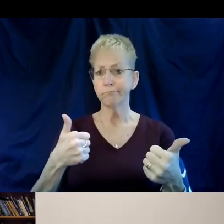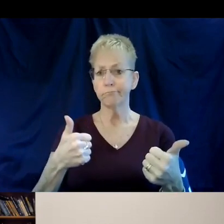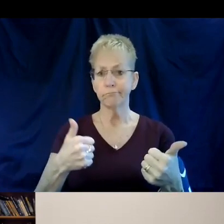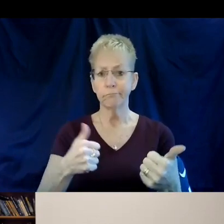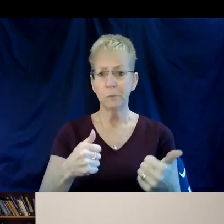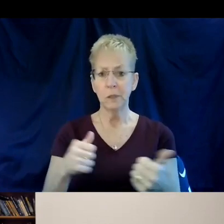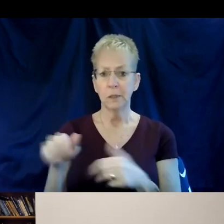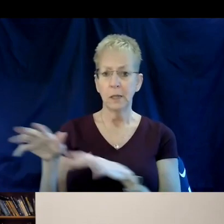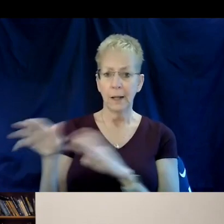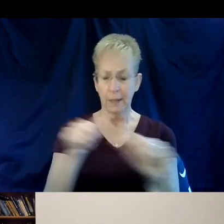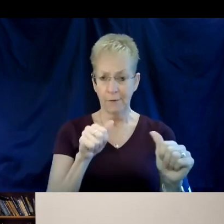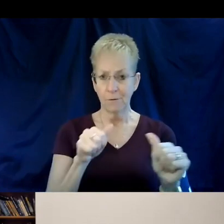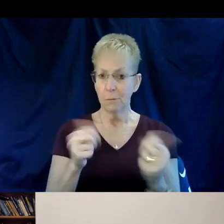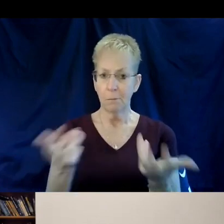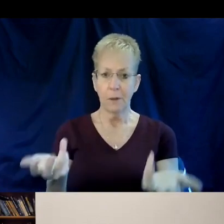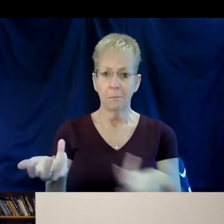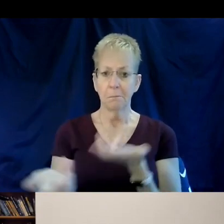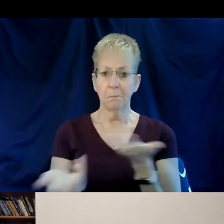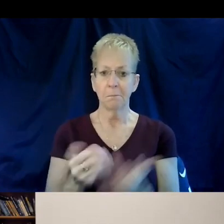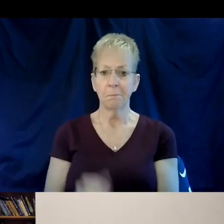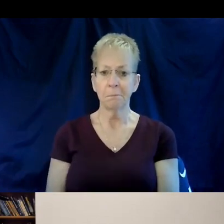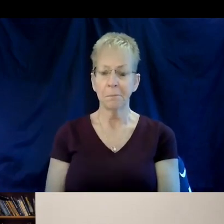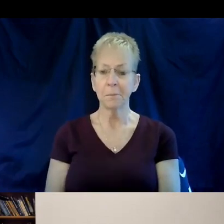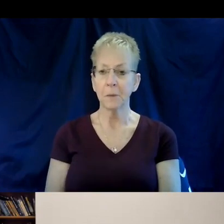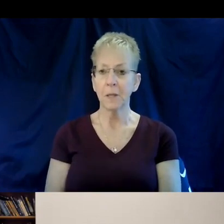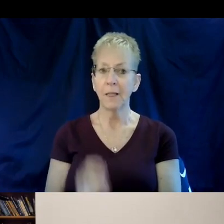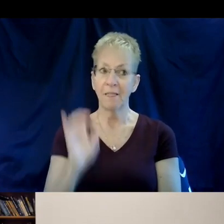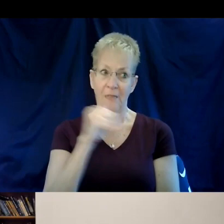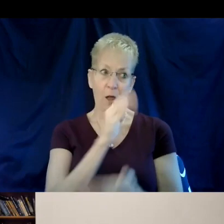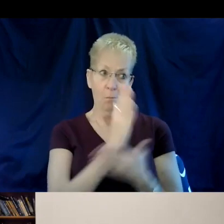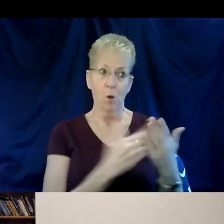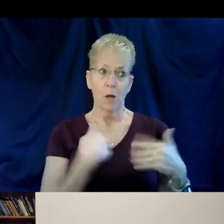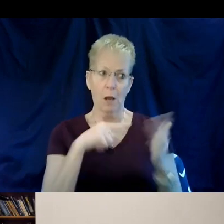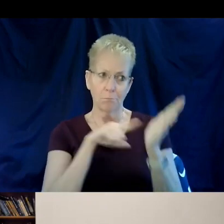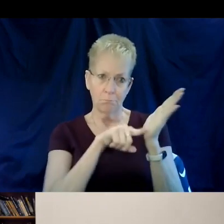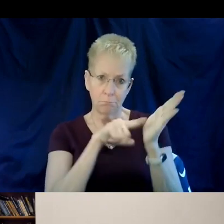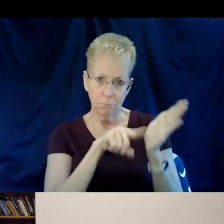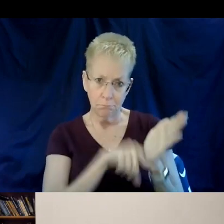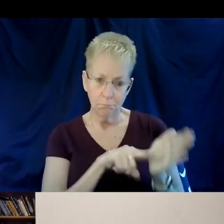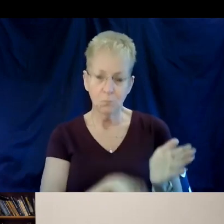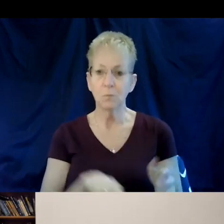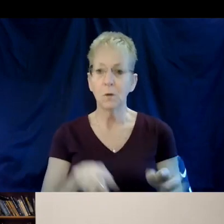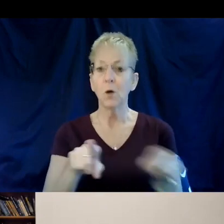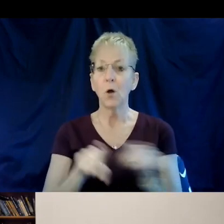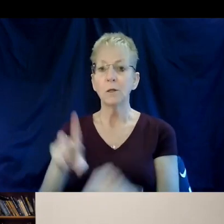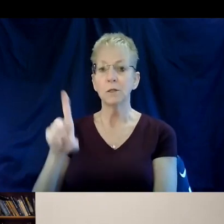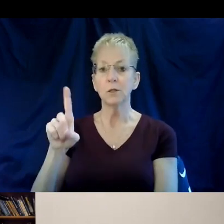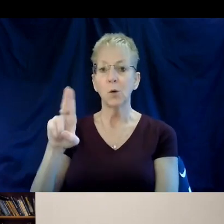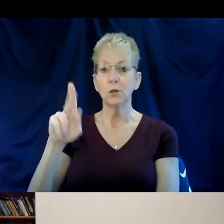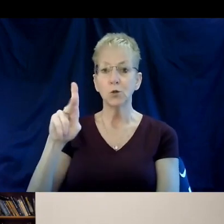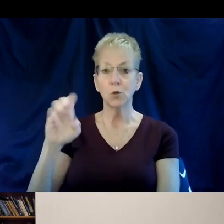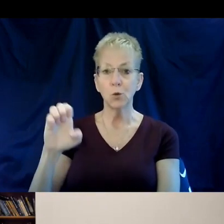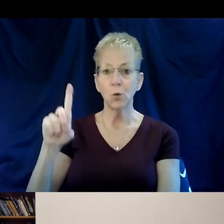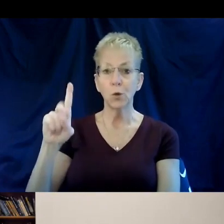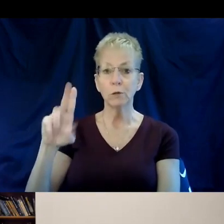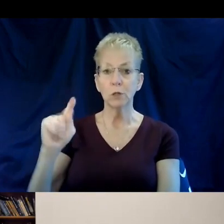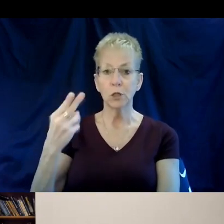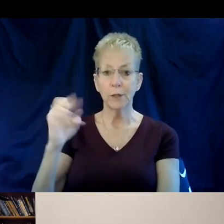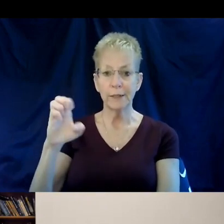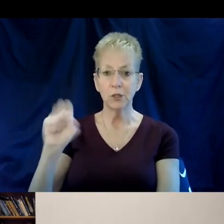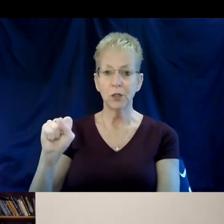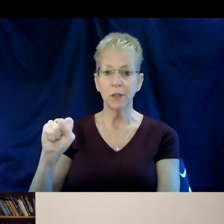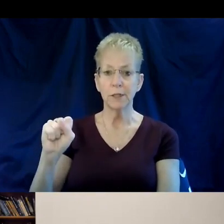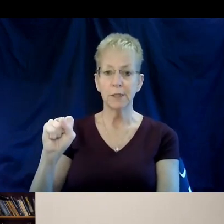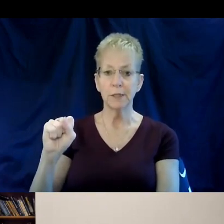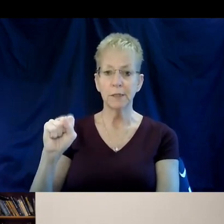ship. So I'm kind of exploring that. And then we've got the Duke and Duchess of Windsor just up the Caribbean a little